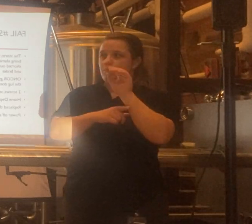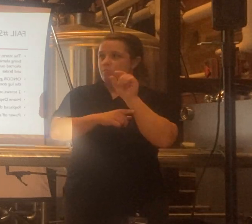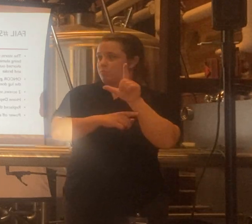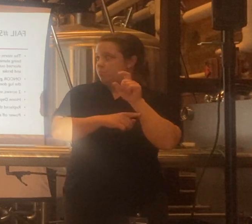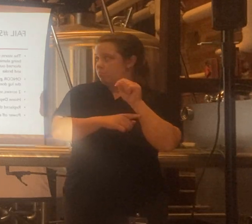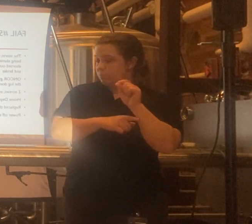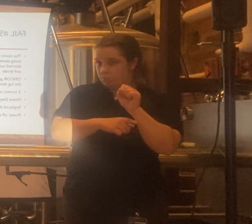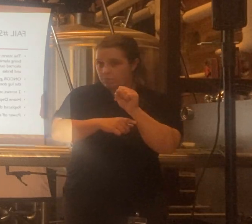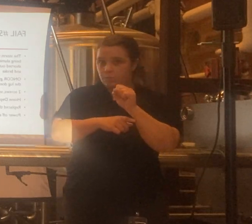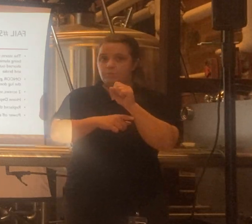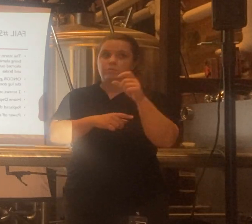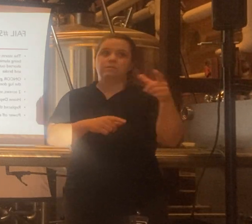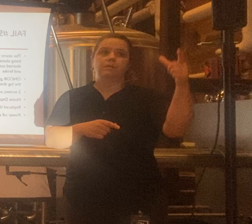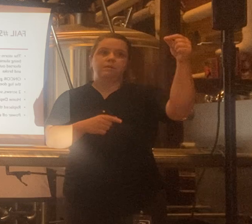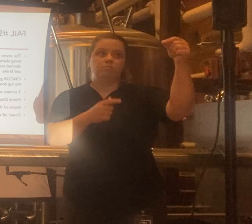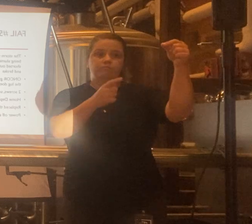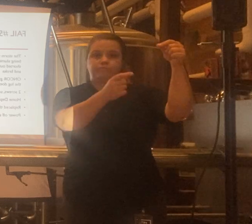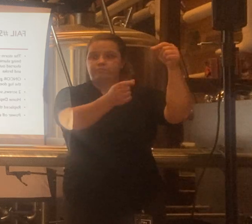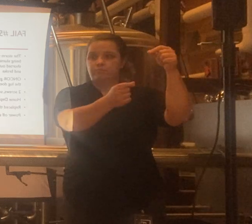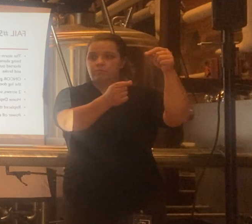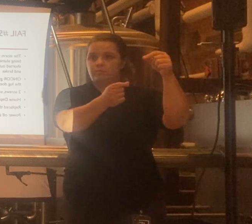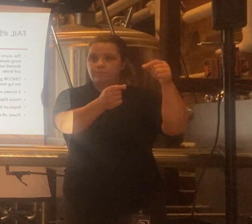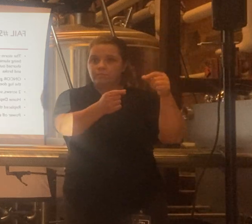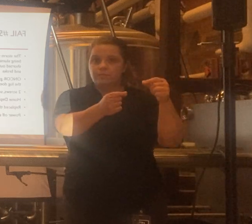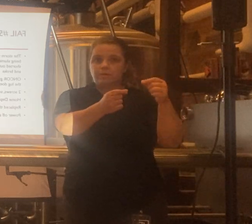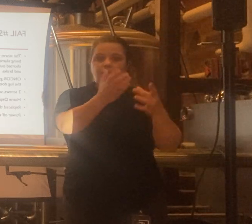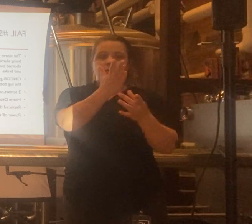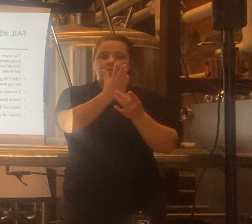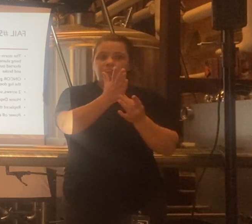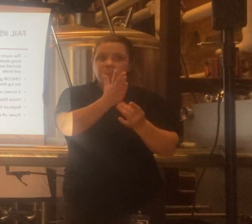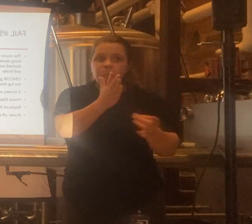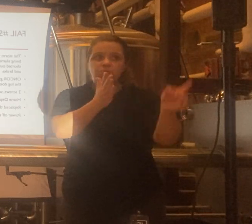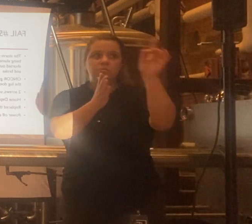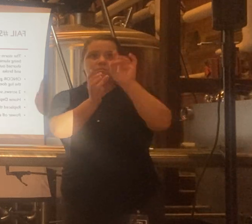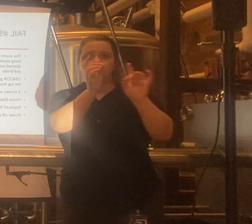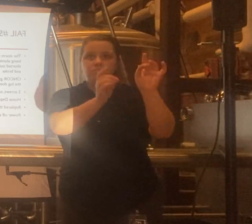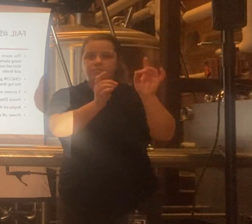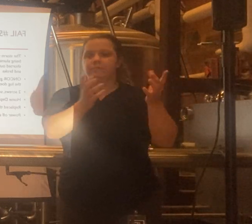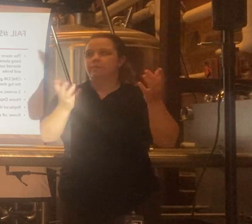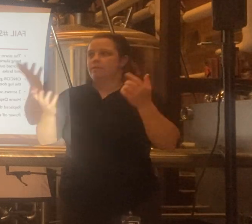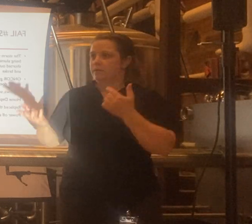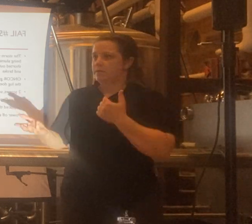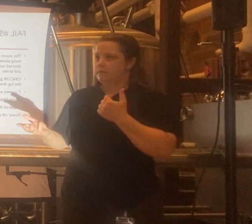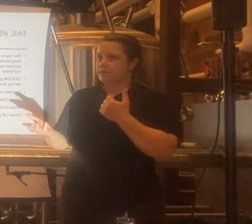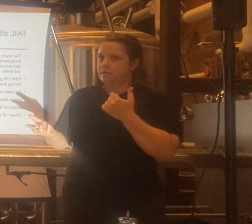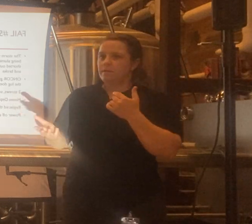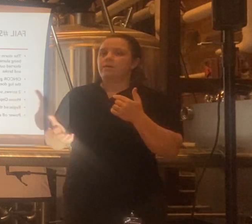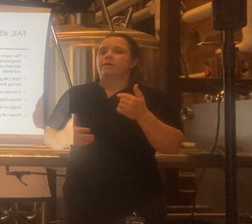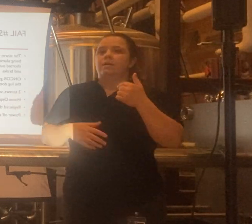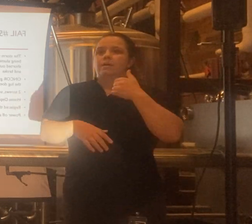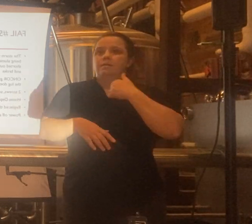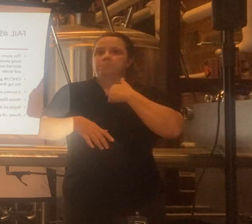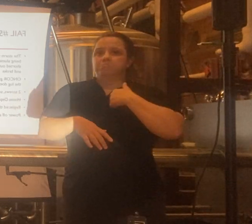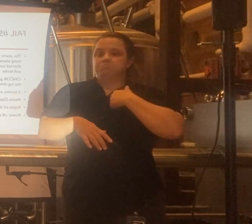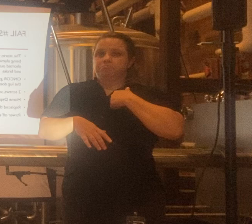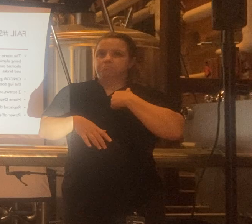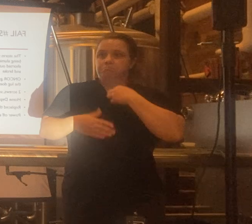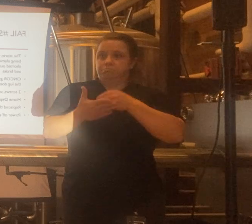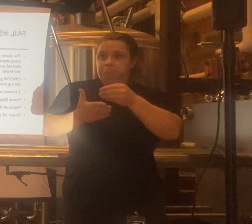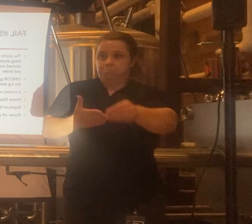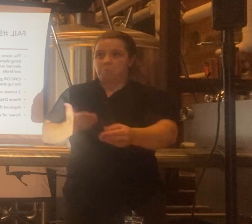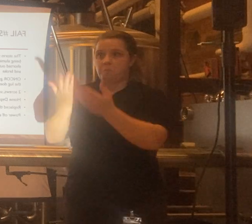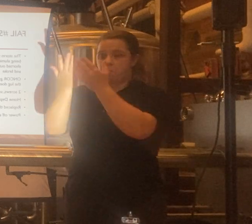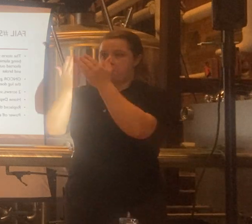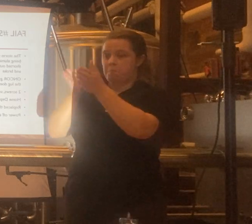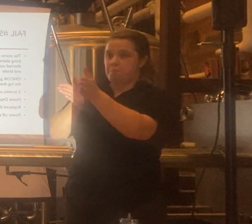to hold the big cables on, get the grease, put it all back together. It took me like 15 minutes to fix once I got the box. And fortunately, I went to Clean.